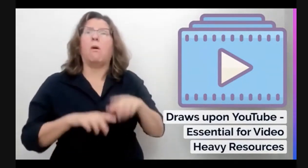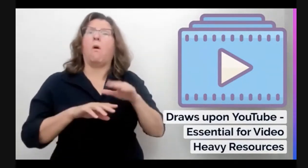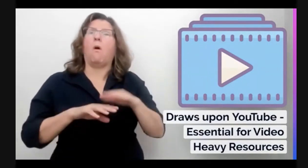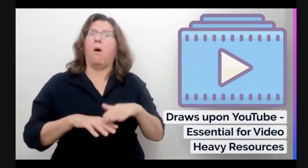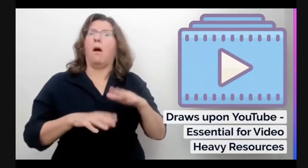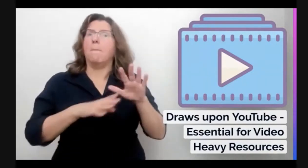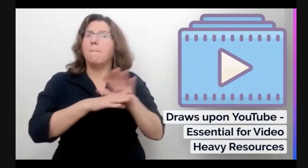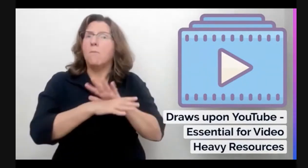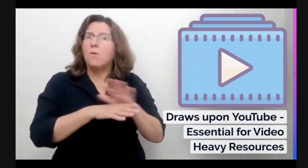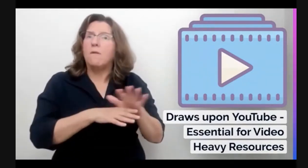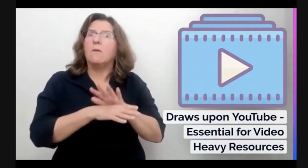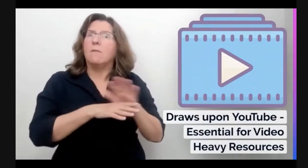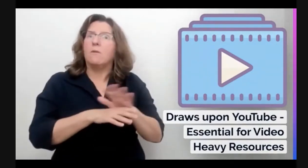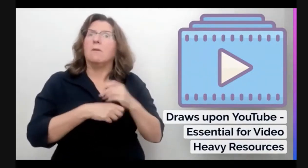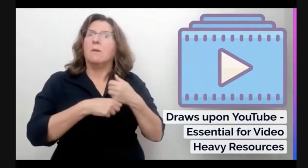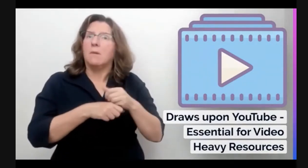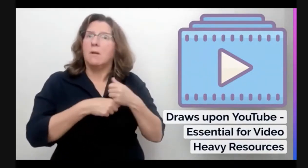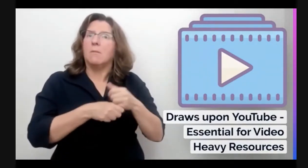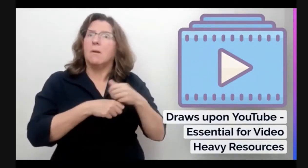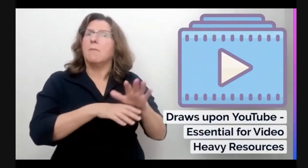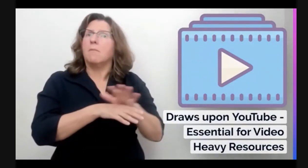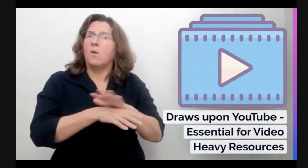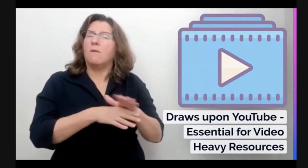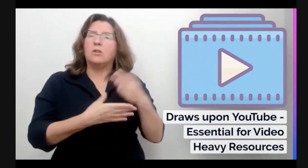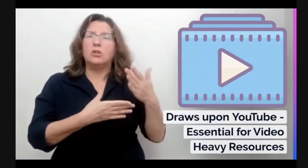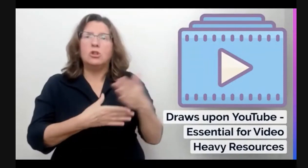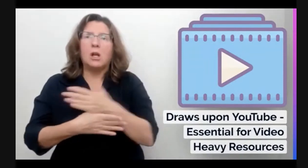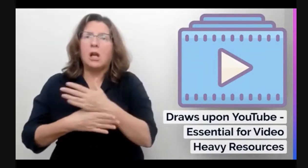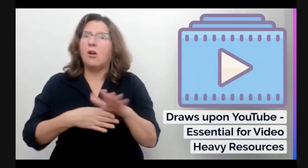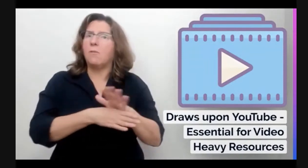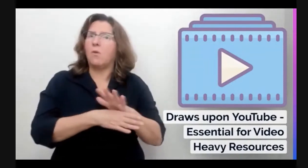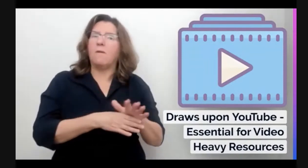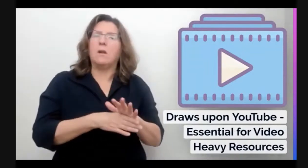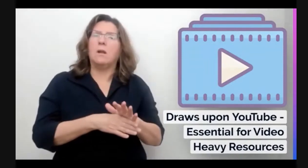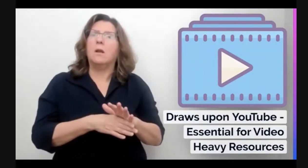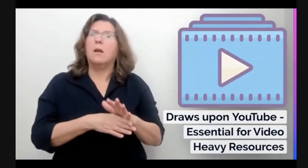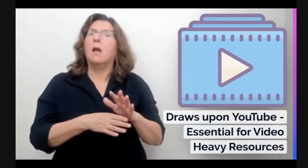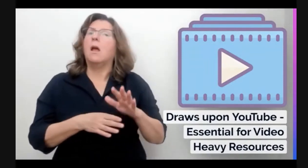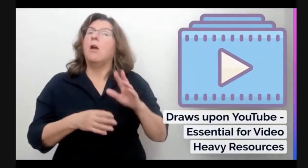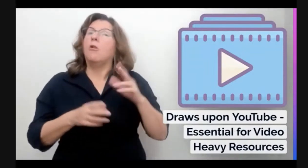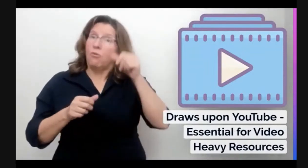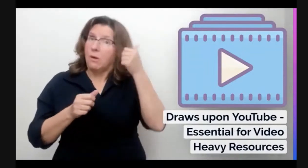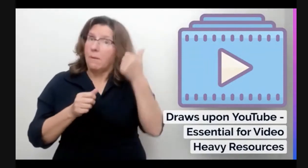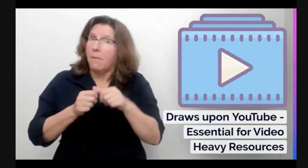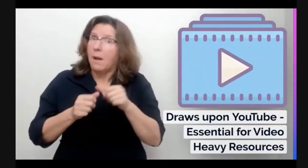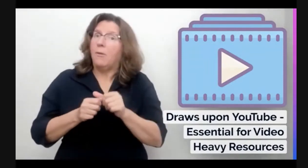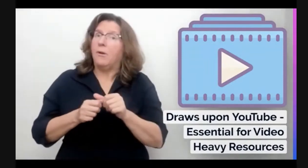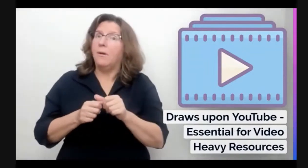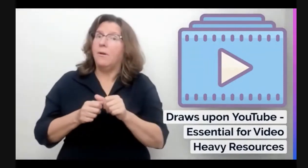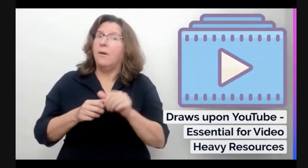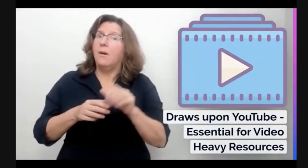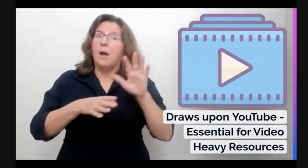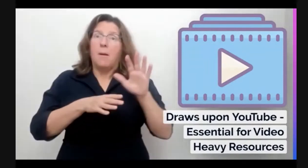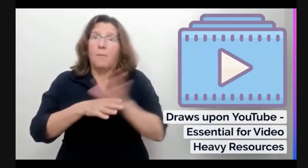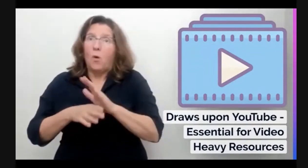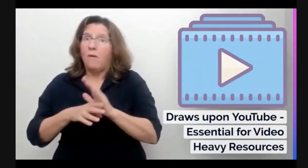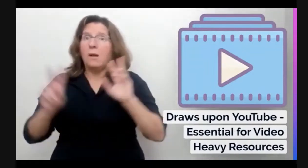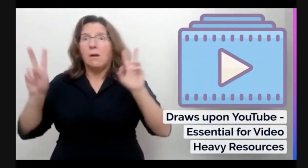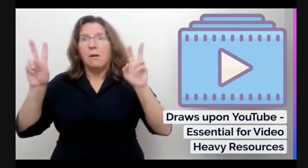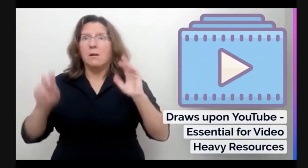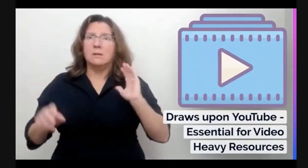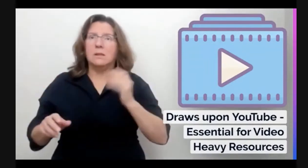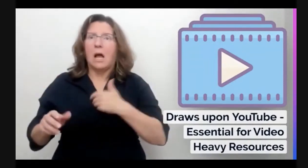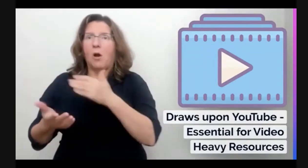for creating resources for deaf learners, which rely heavily on video content, including creating and sharing